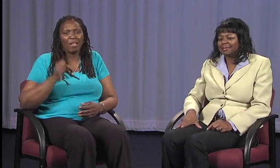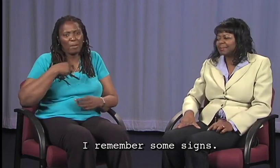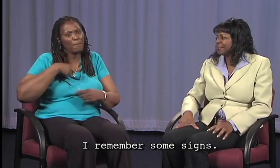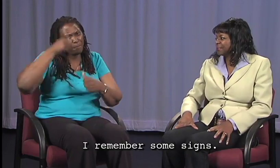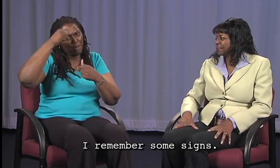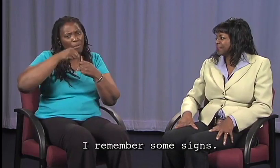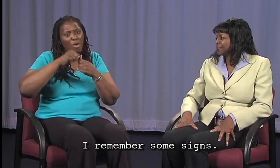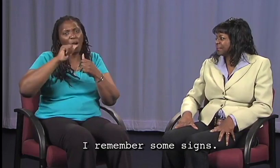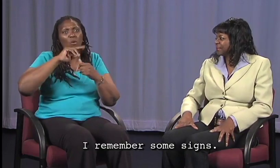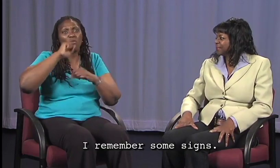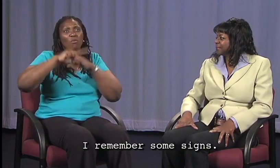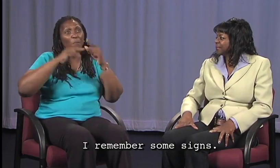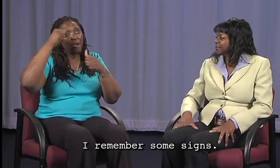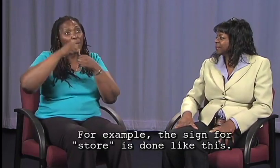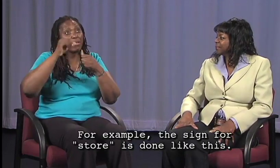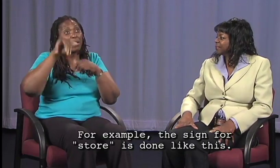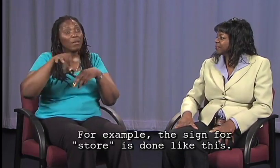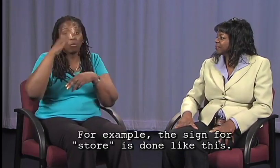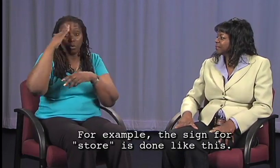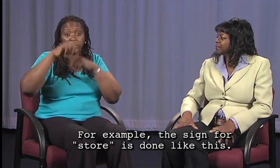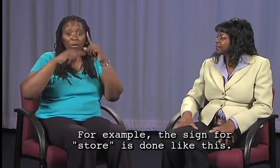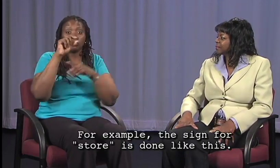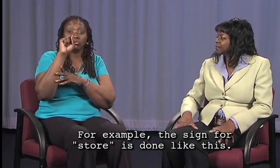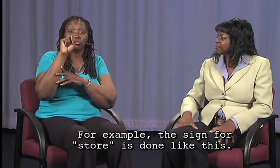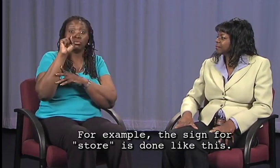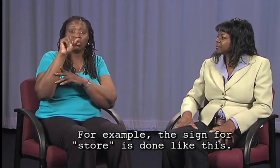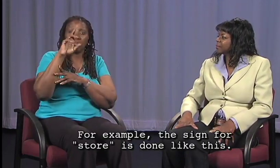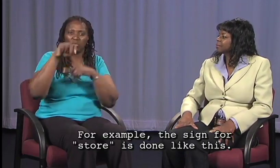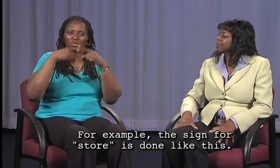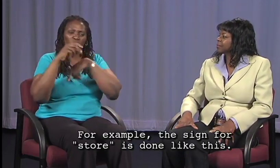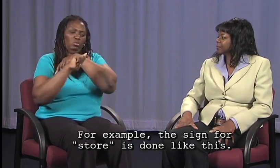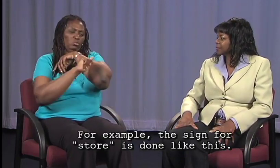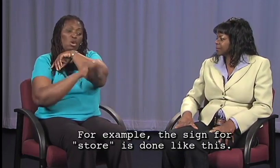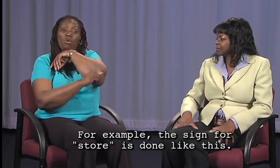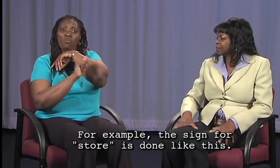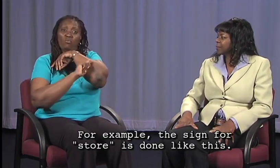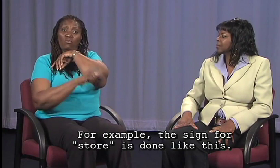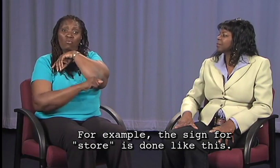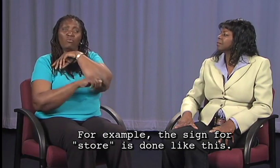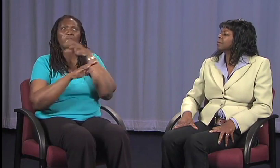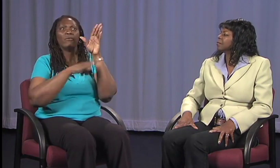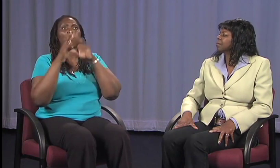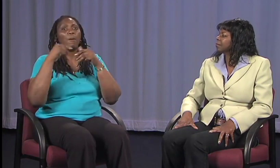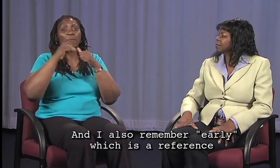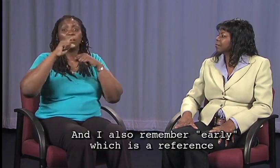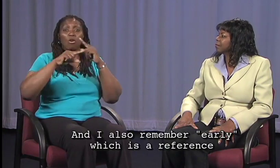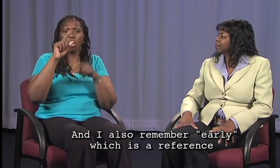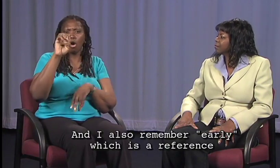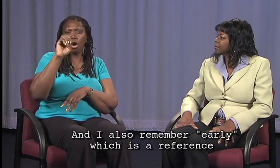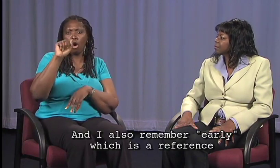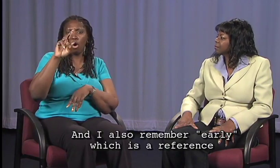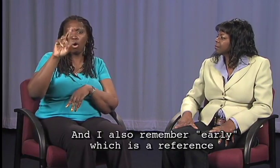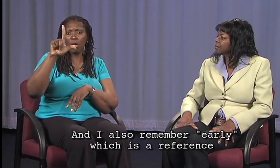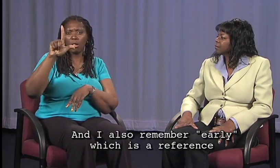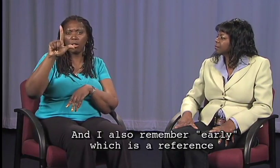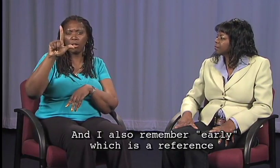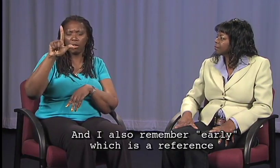I remember some signs. For example, the sign for store is done like this. And I also remember